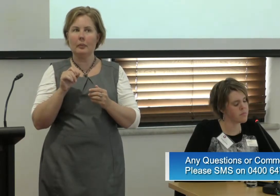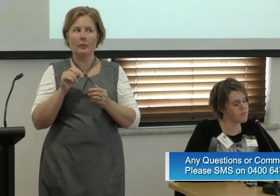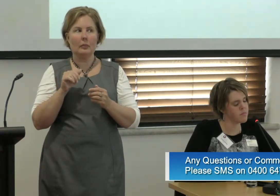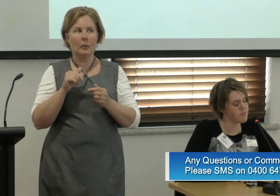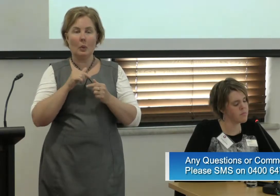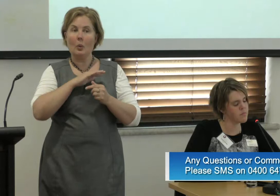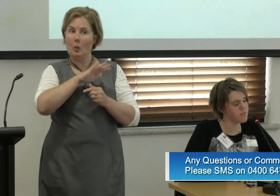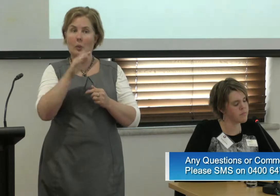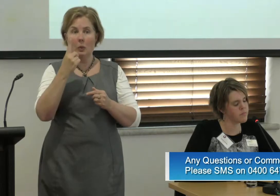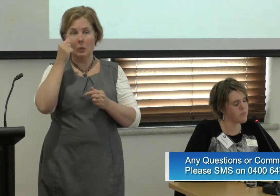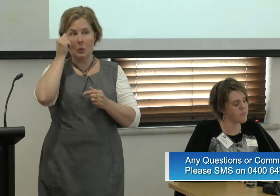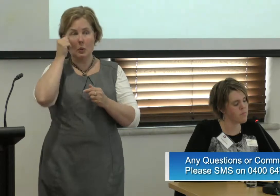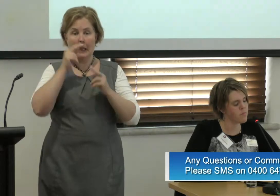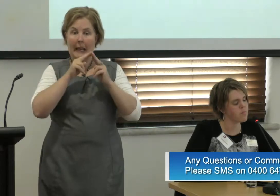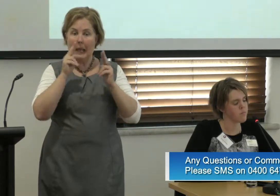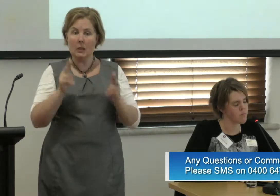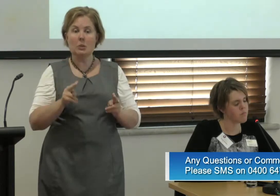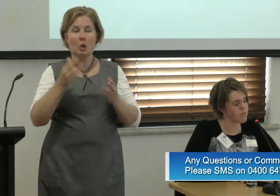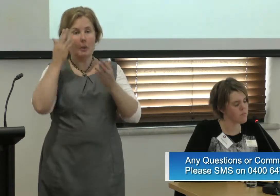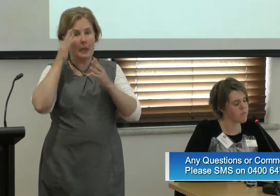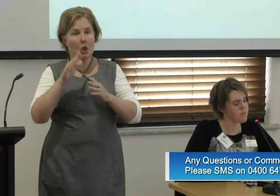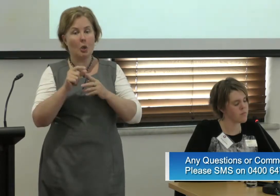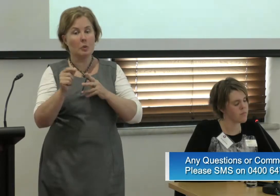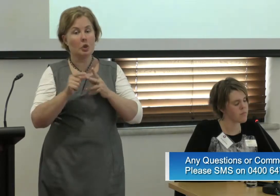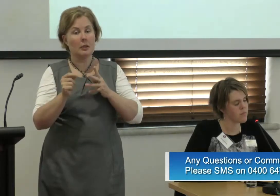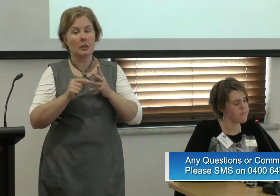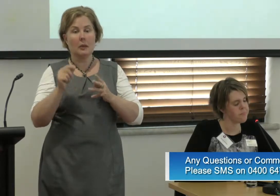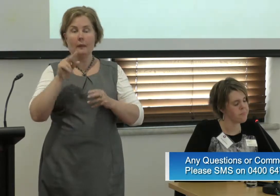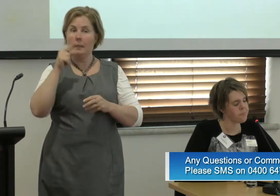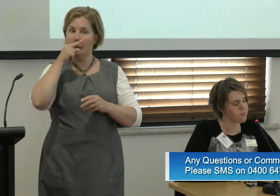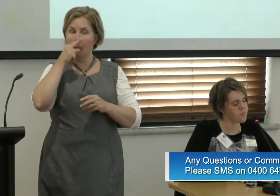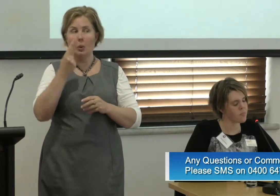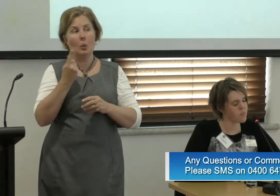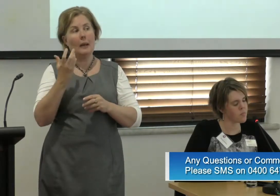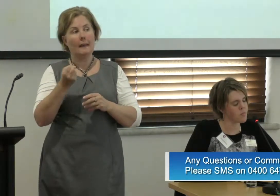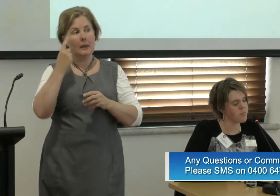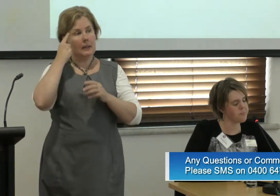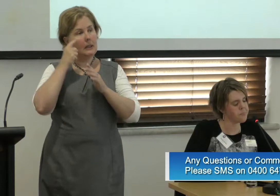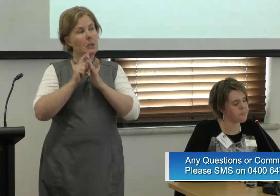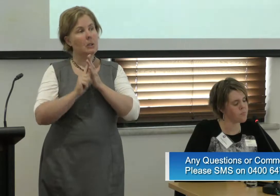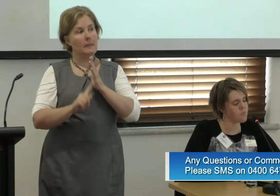housing accommodation options for people with intellectual disability are running short.